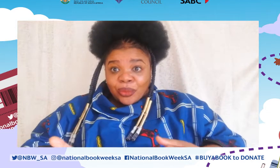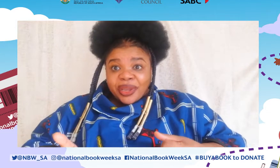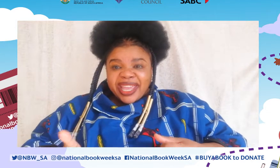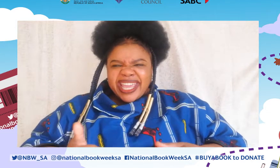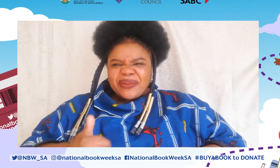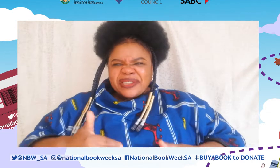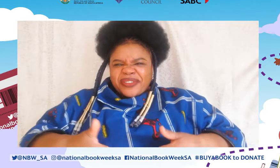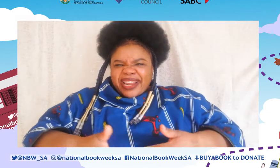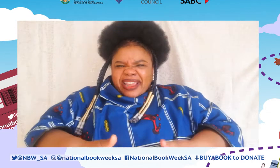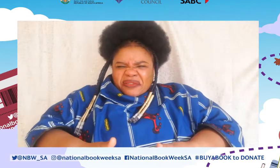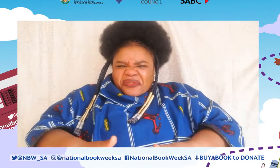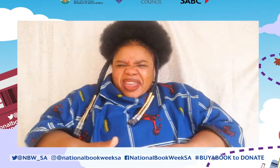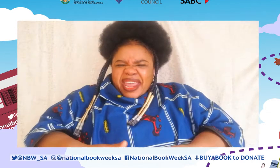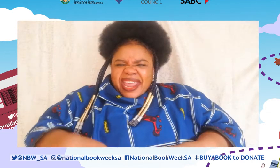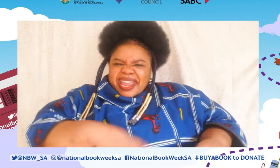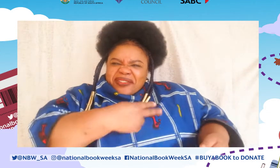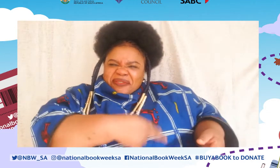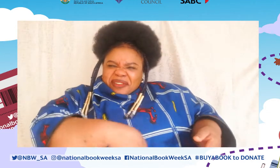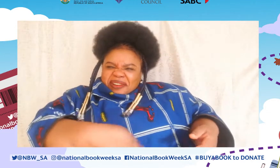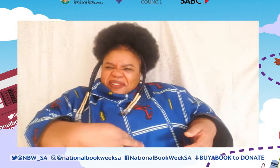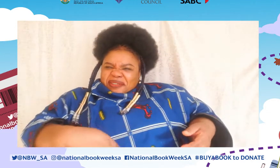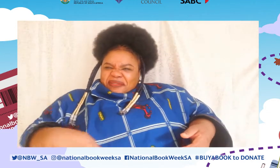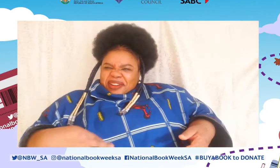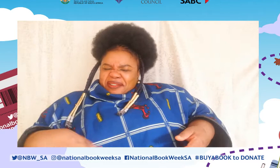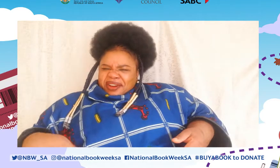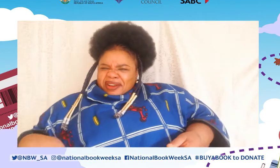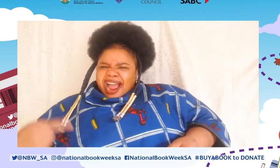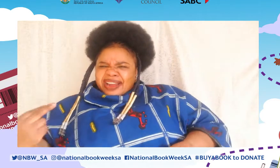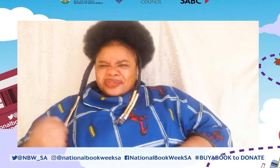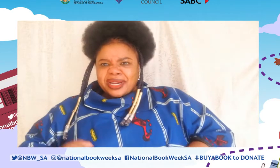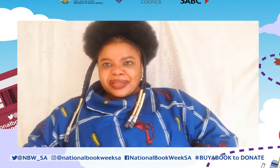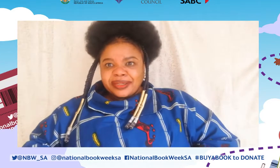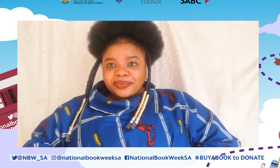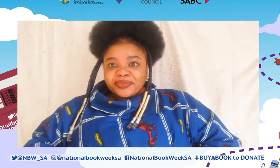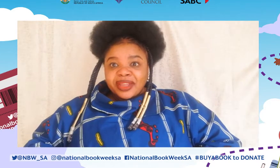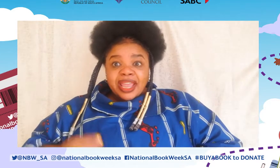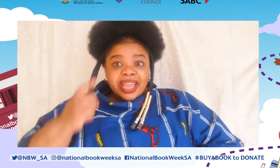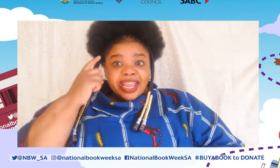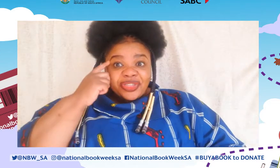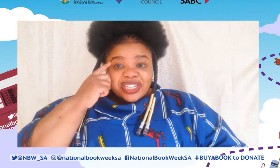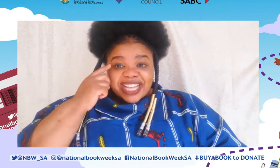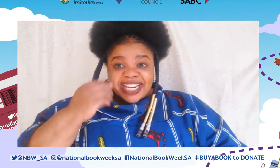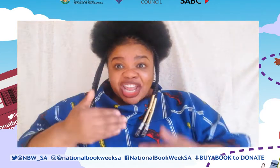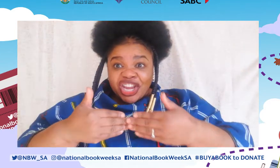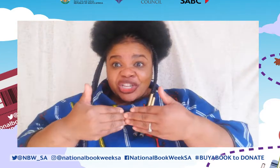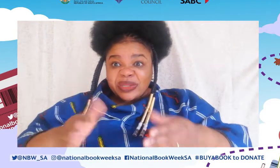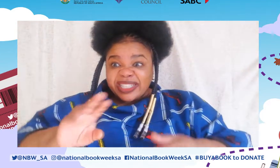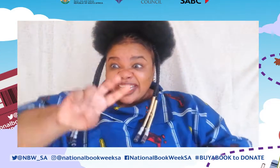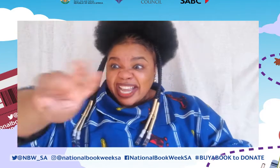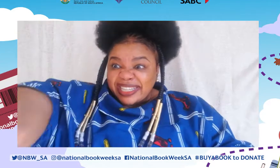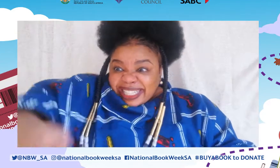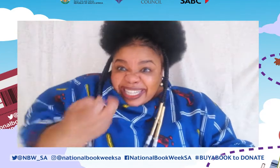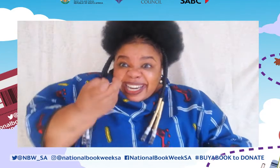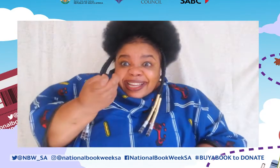Now, he was feeling very, very, very, very, very hungry. He thought that he should